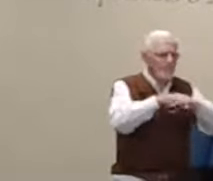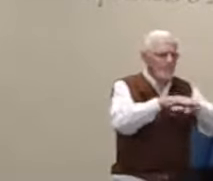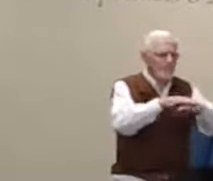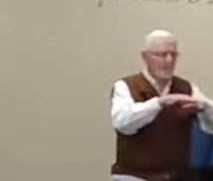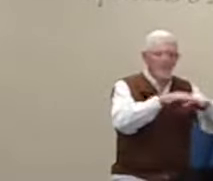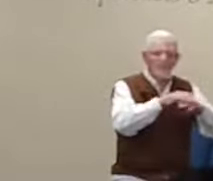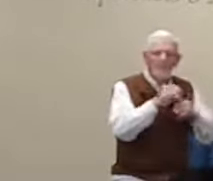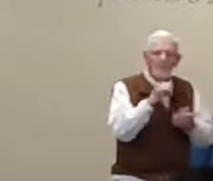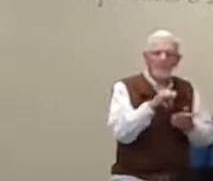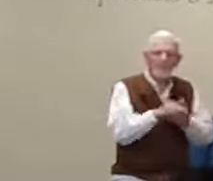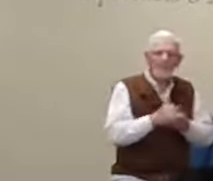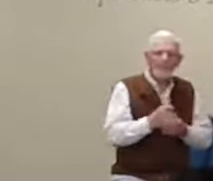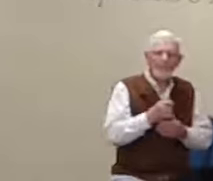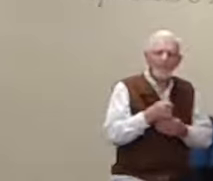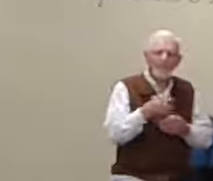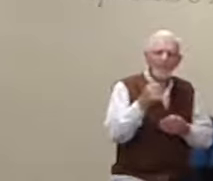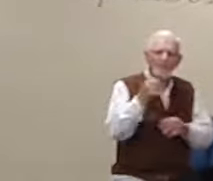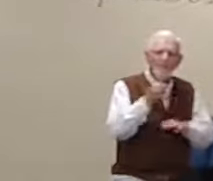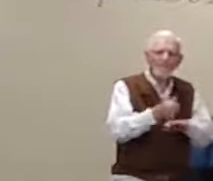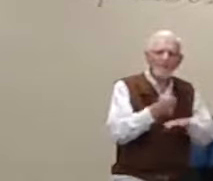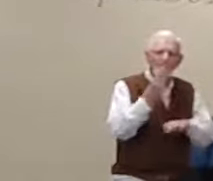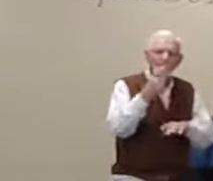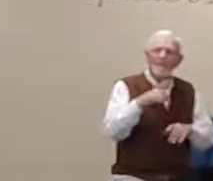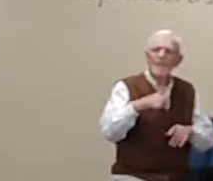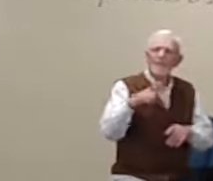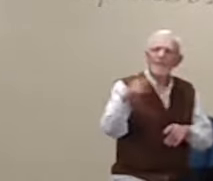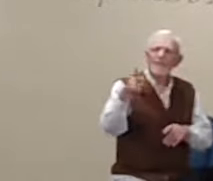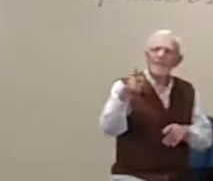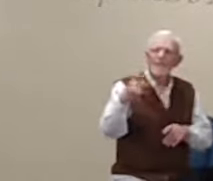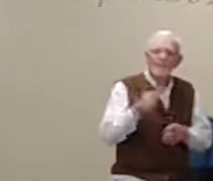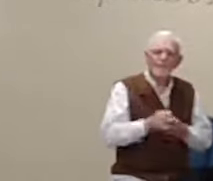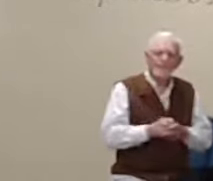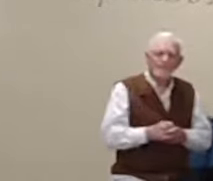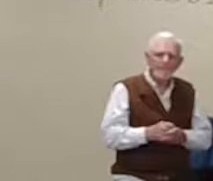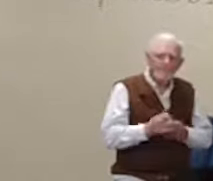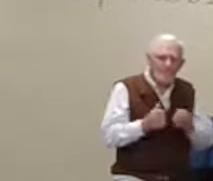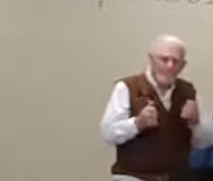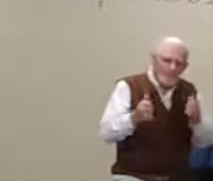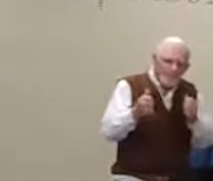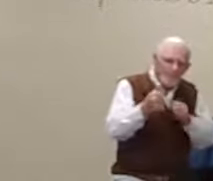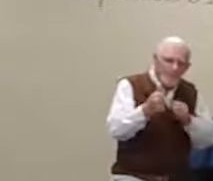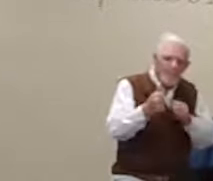the ground and get something established for the Lord. You're ahead.